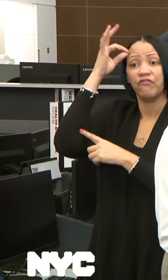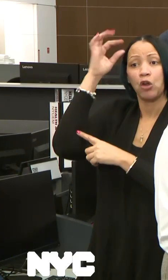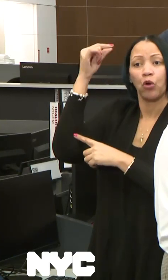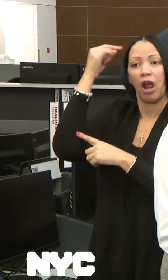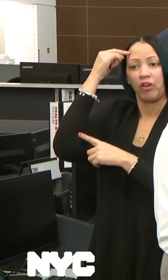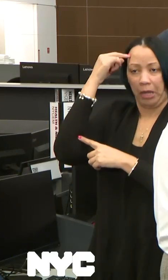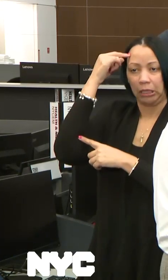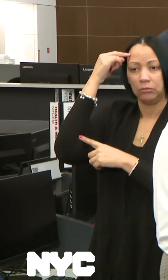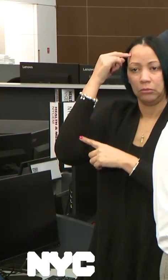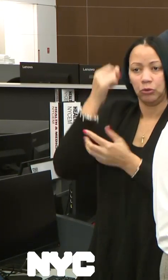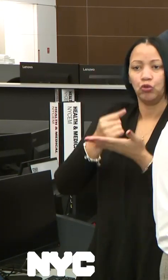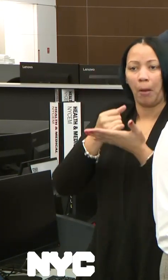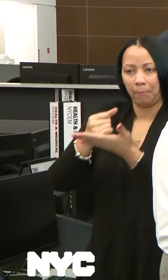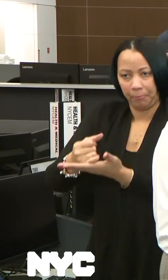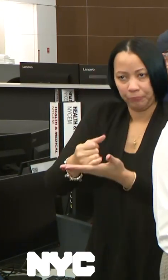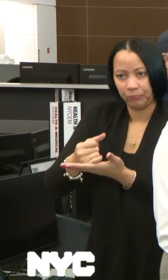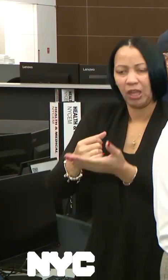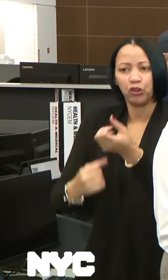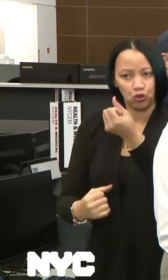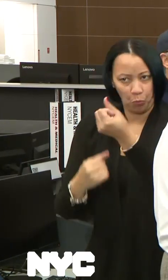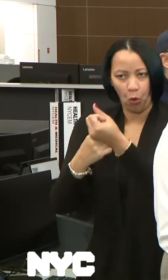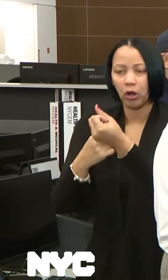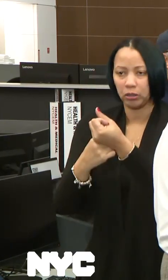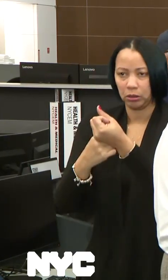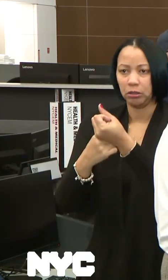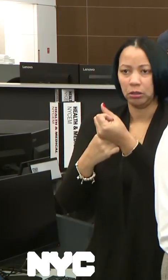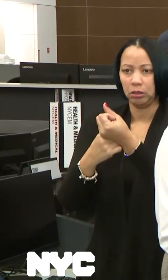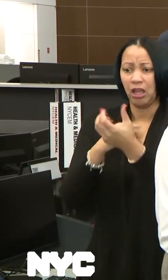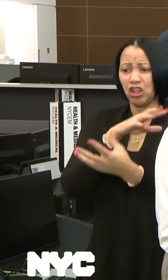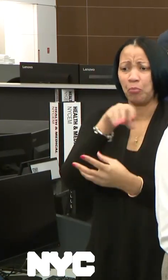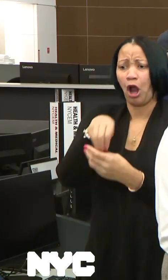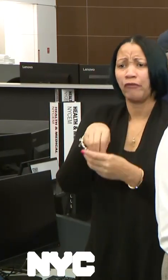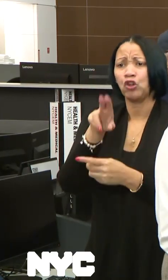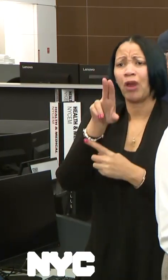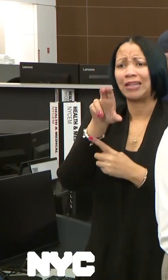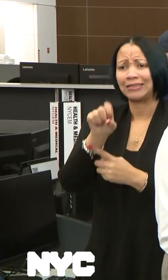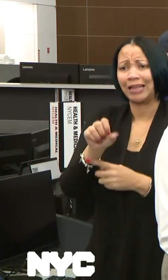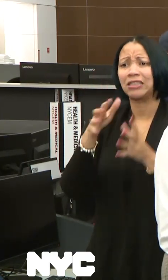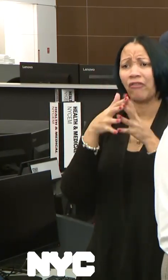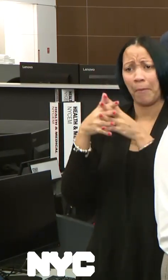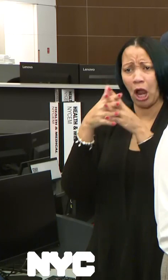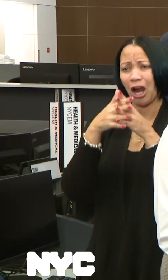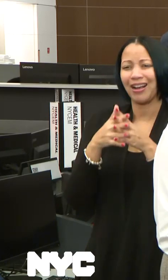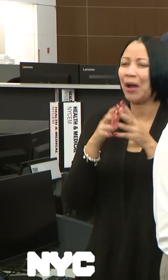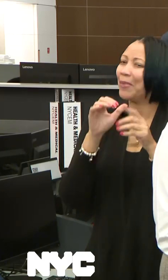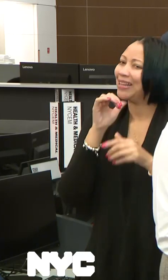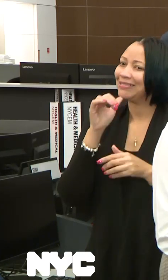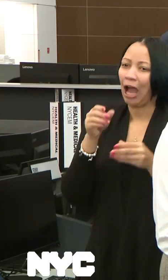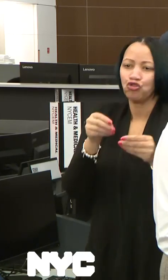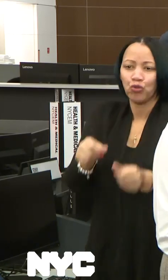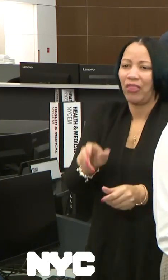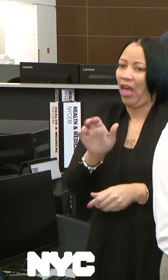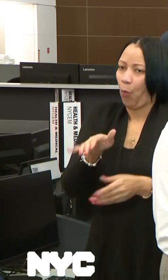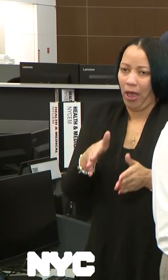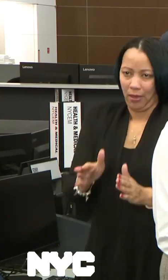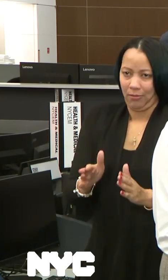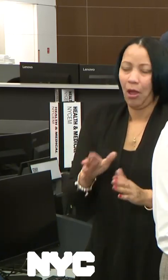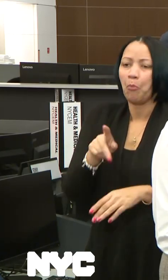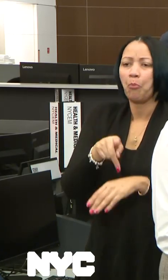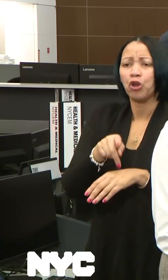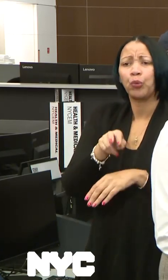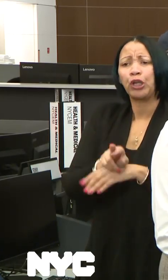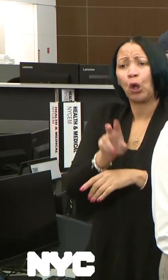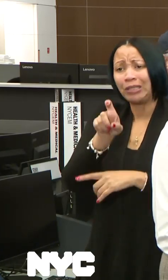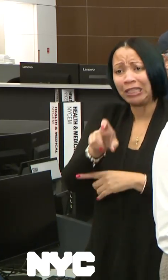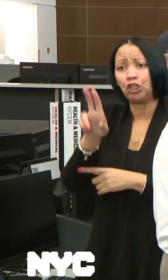up. Puerto Rico is part of the United States of America, but it's rarely treated that way. Puerto Rico needs the